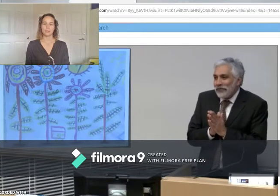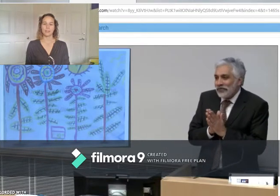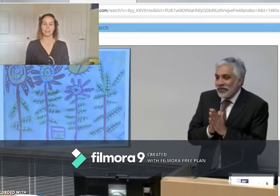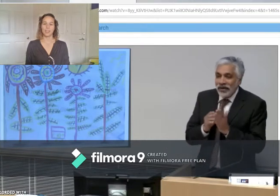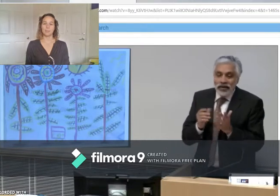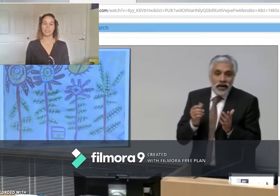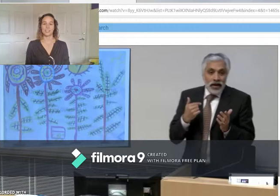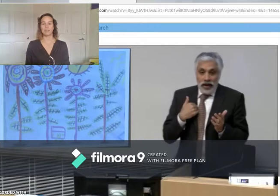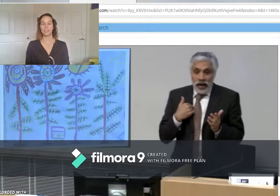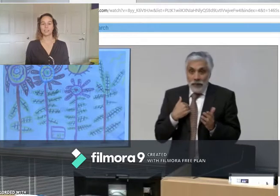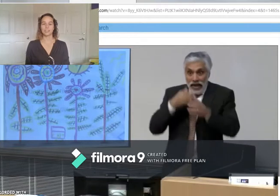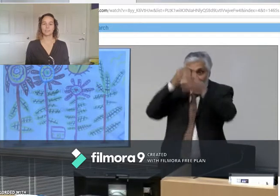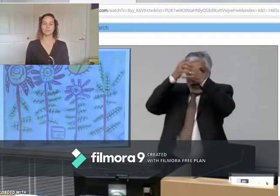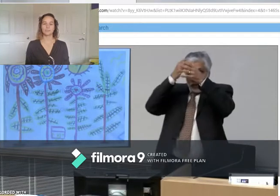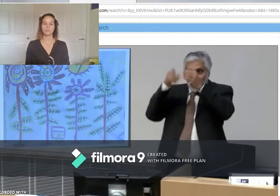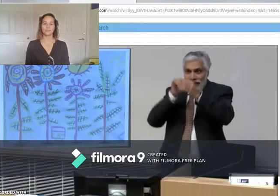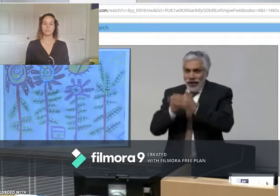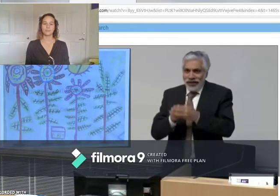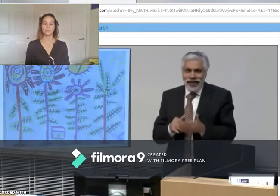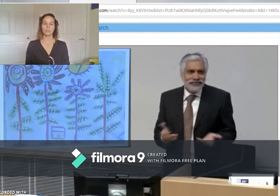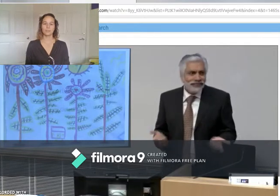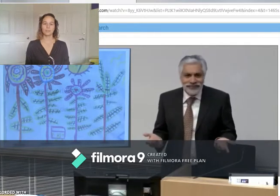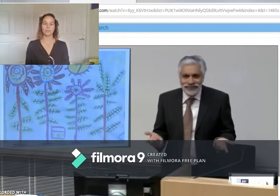but it's a very complex topic.